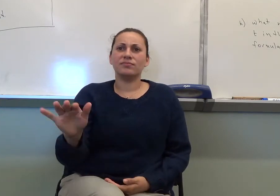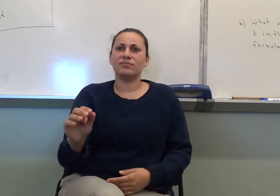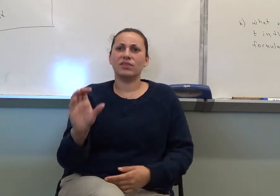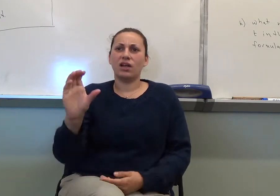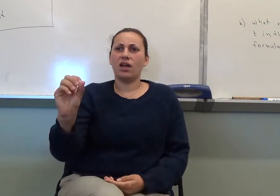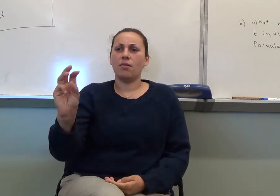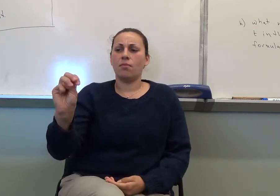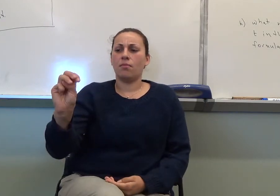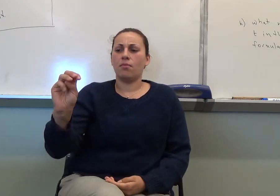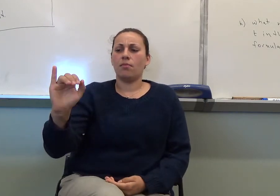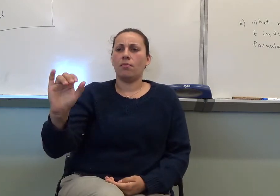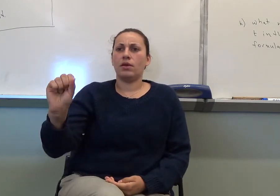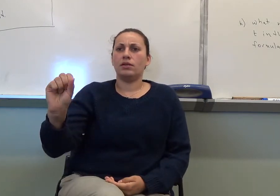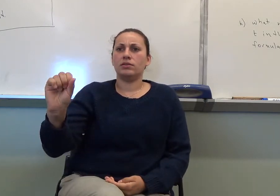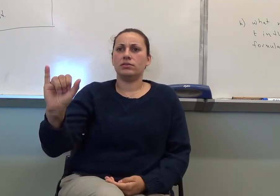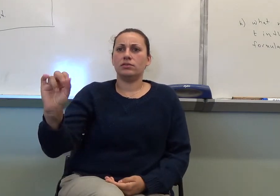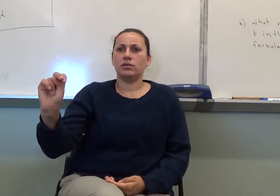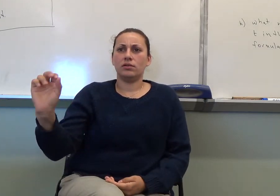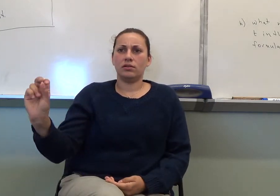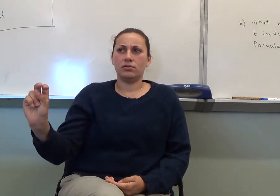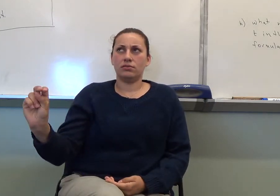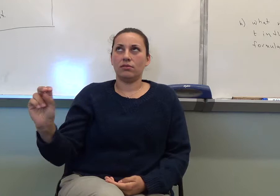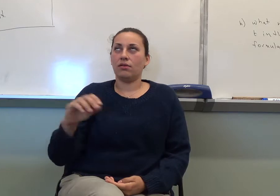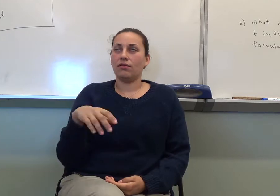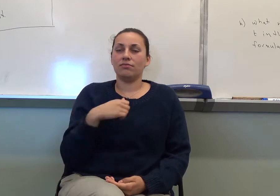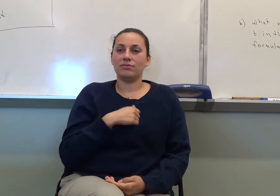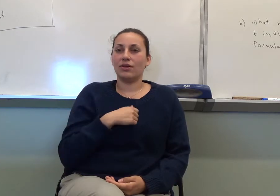times the Total sales.